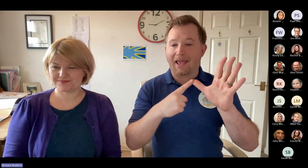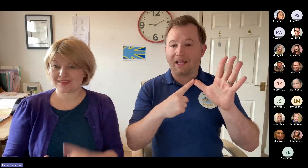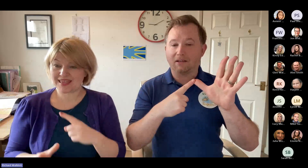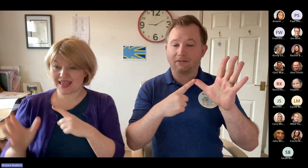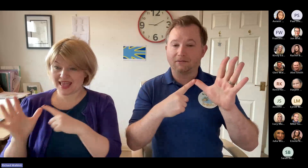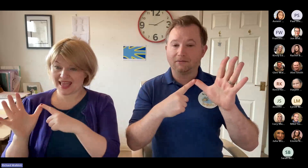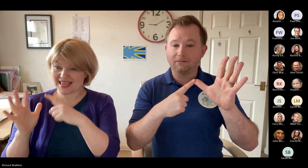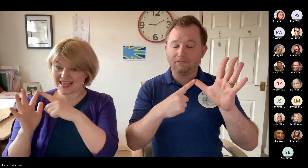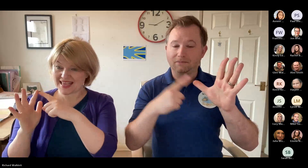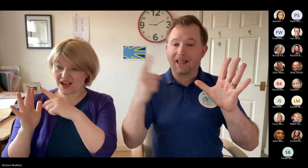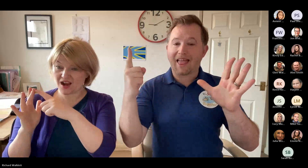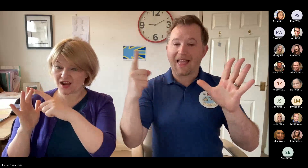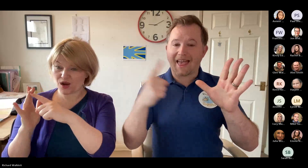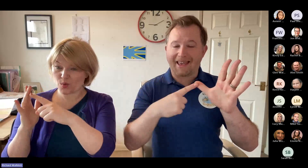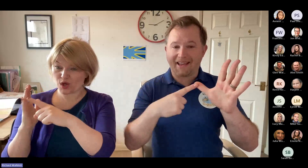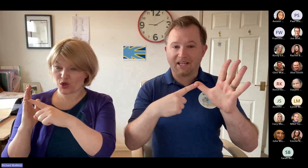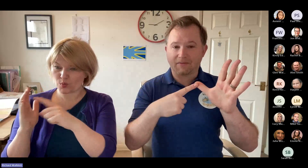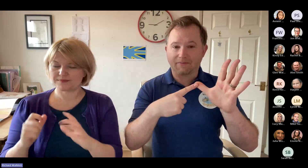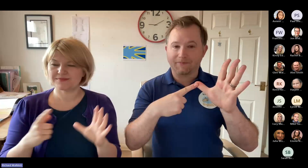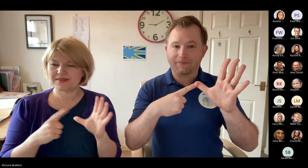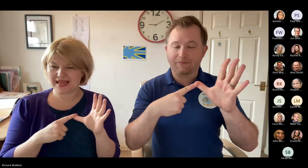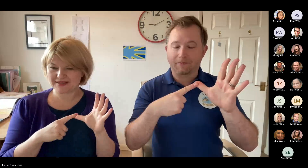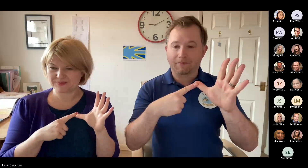A. A.